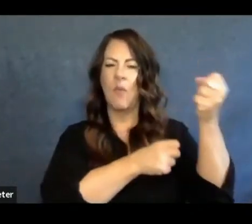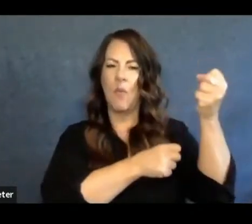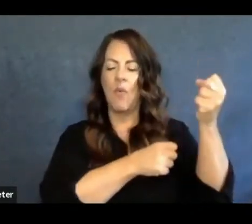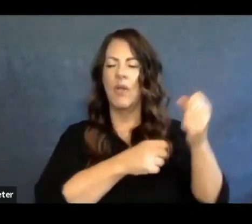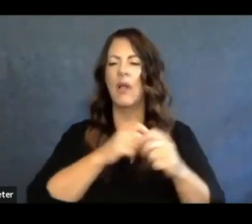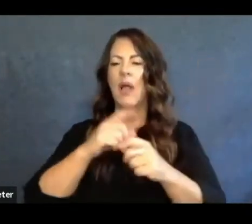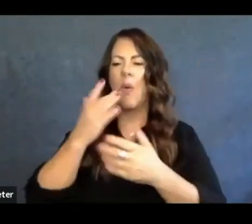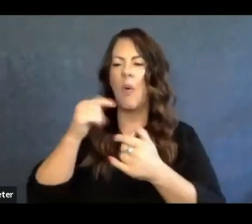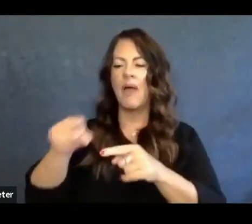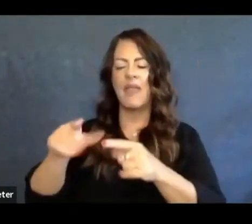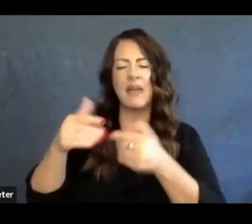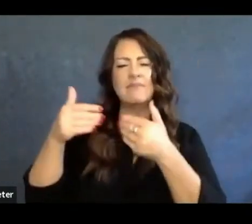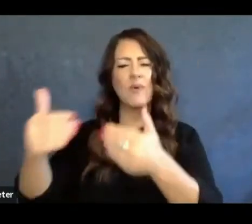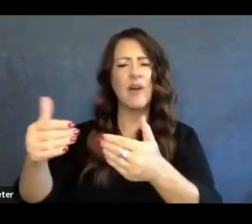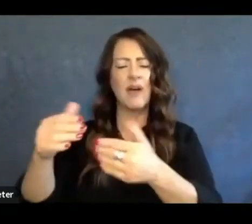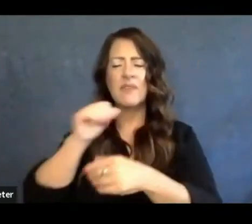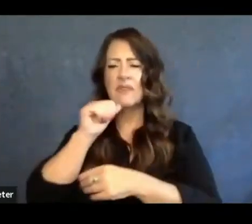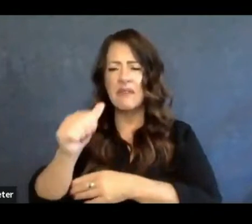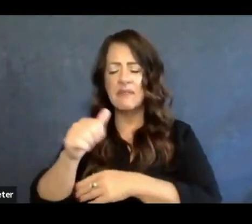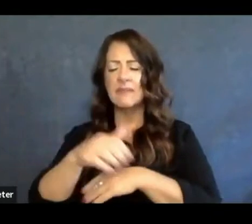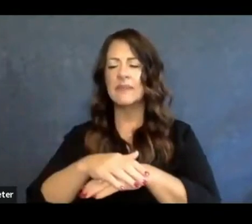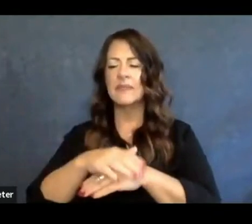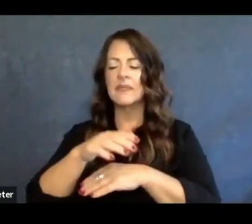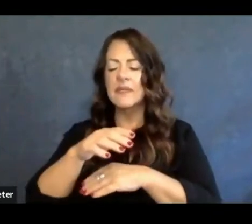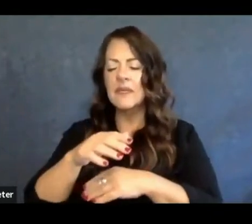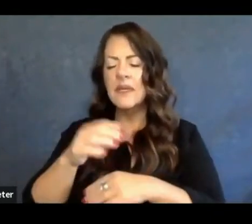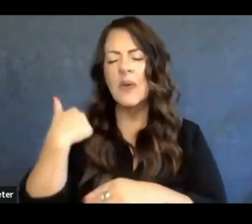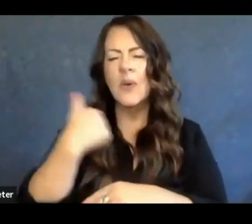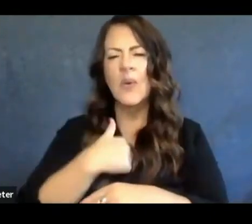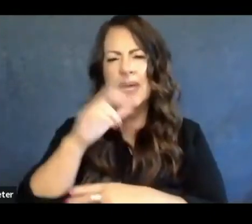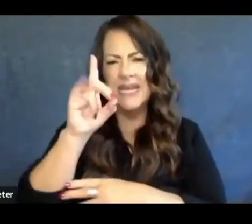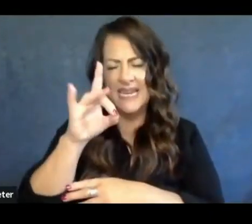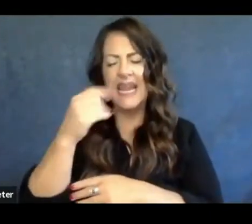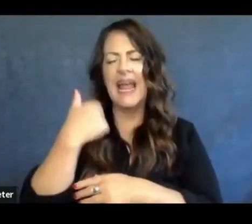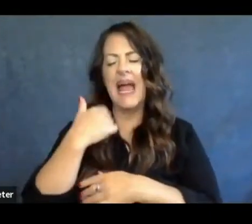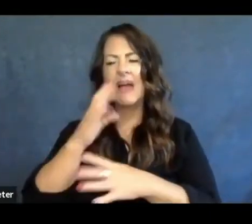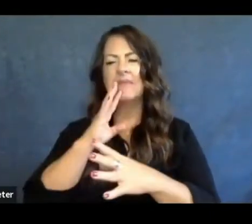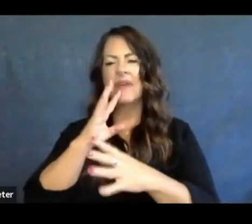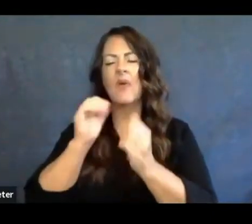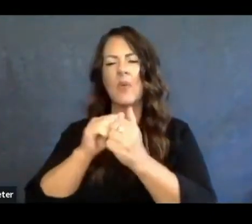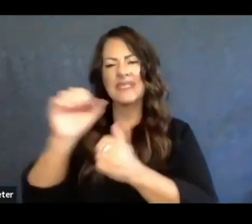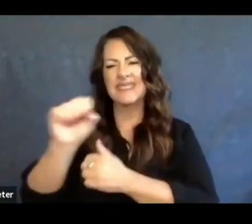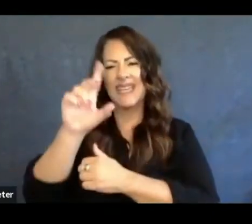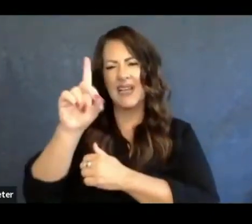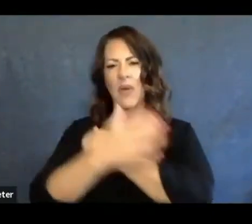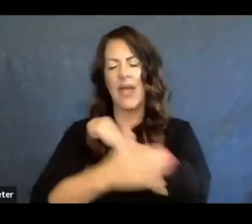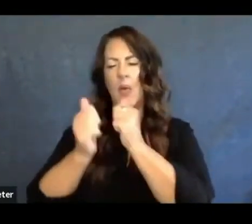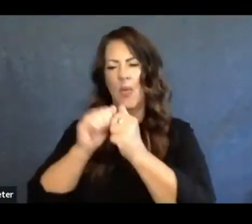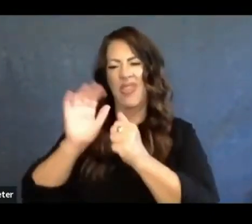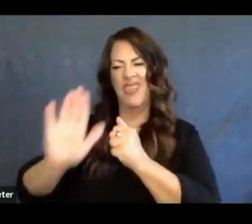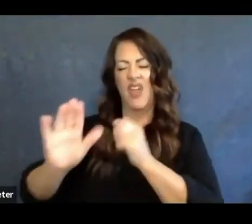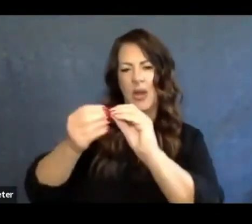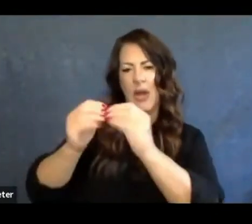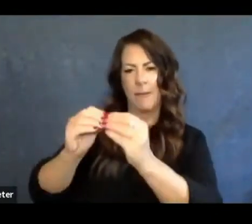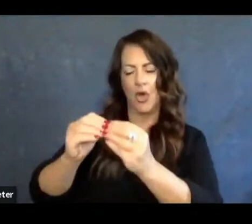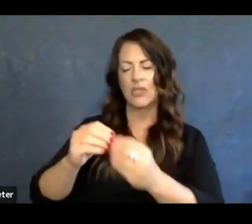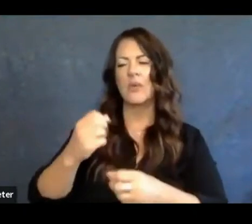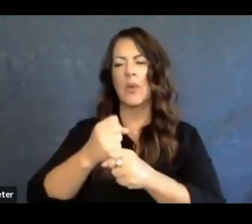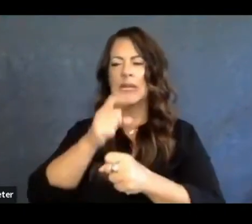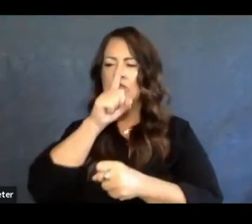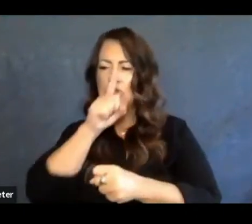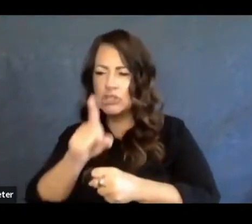we have planned conversations with San Diego County about the data to make sure that